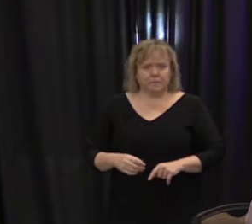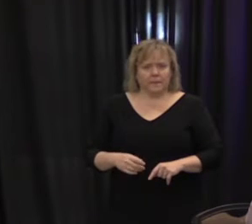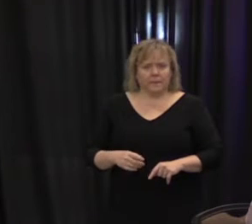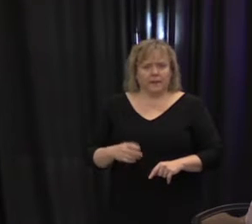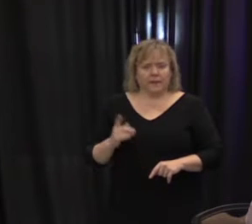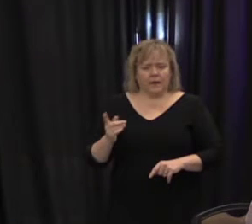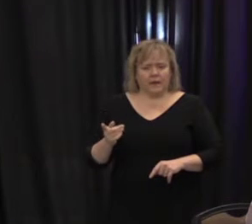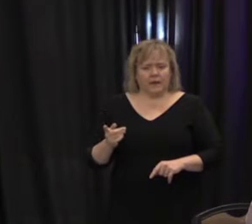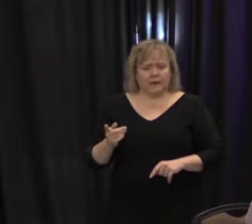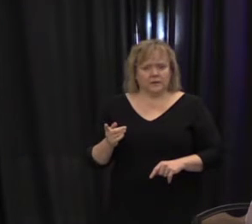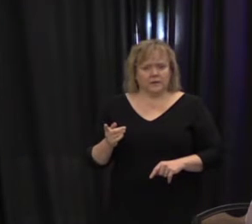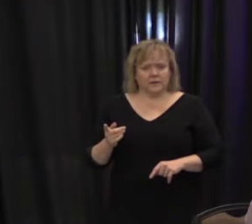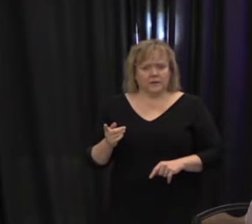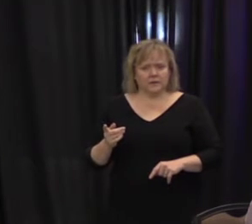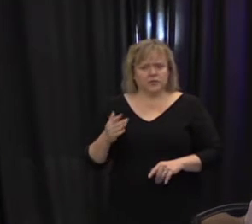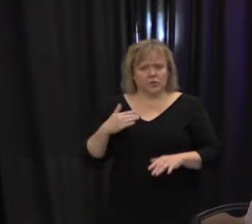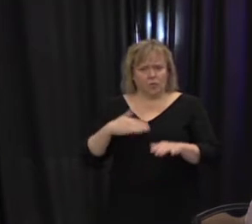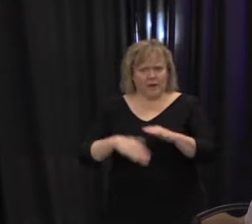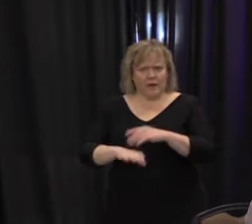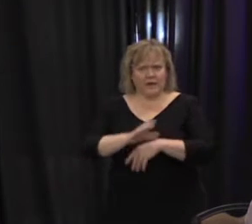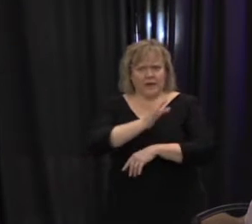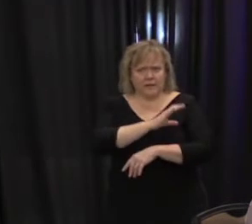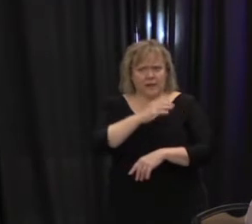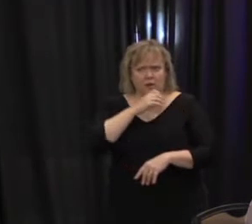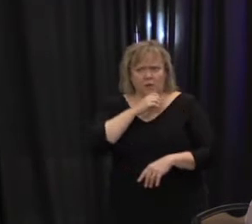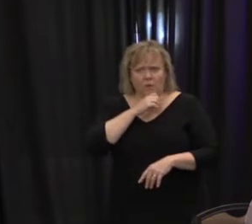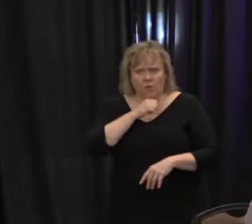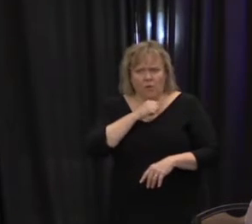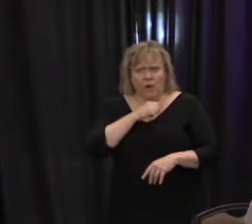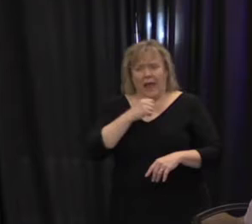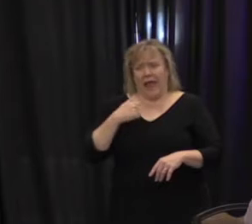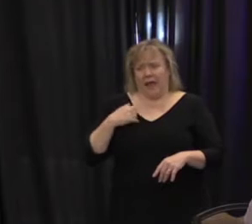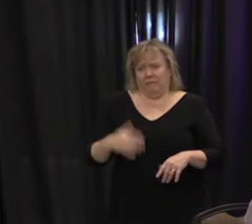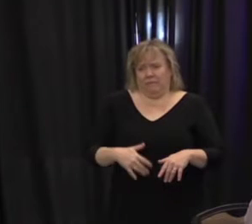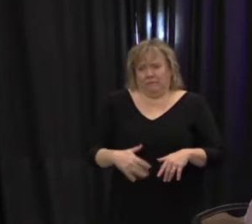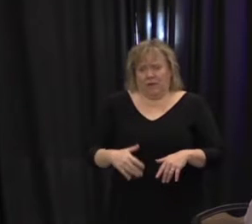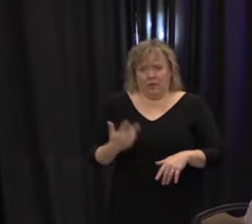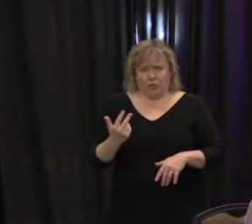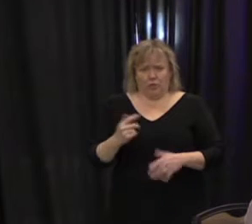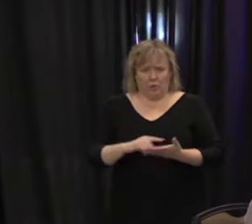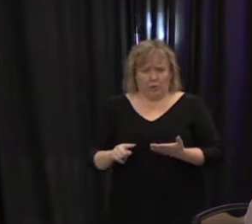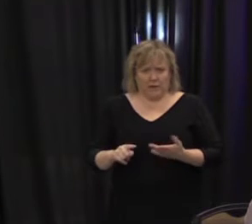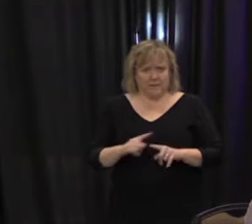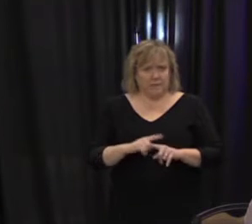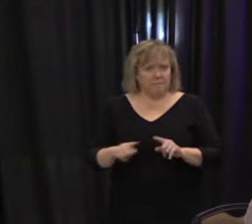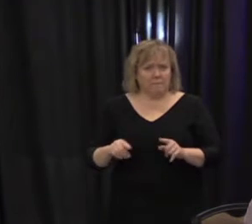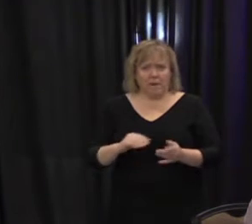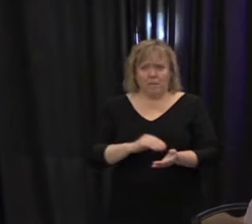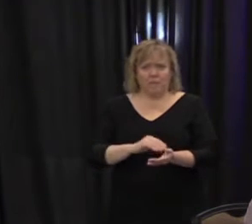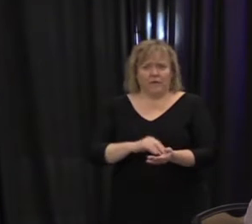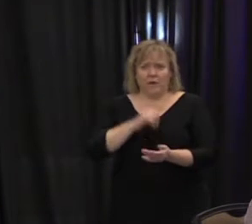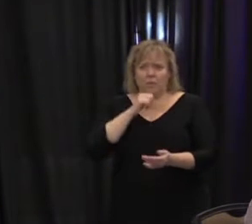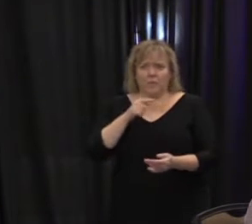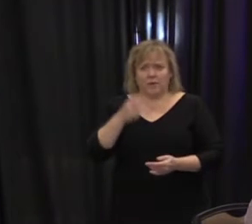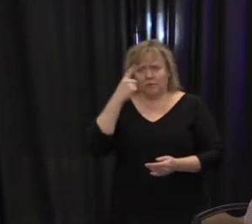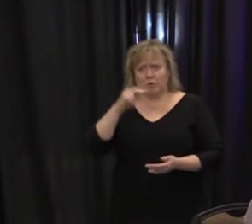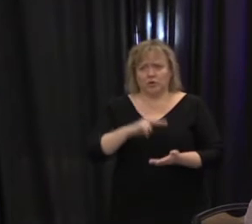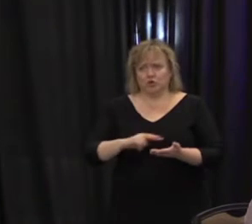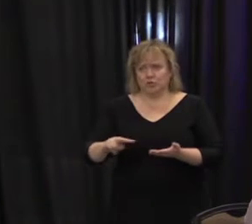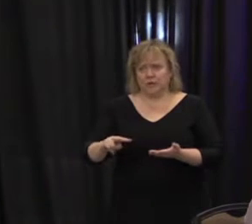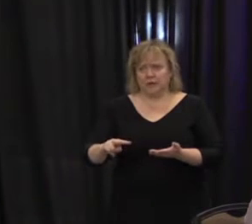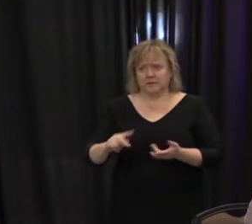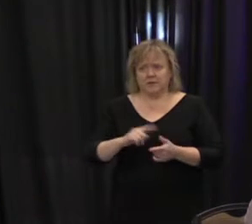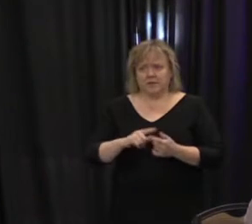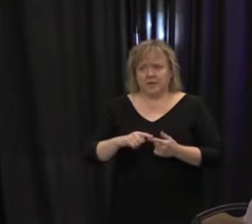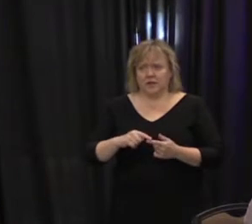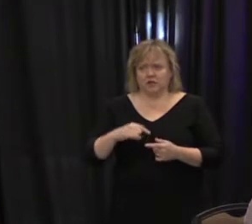into the clinic and she was about 13 weeks. But the provider wasn't going to be available for another 2 weeks. And by